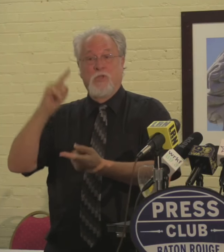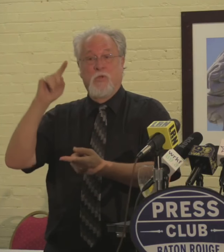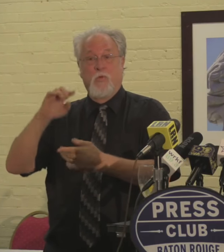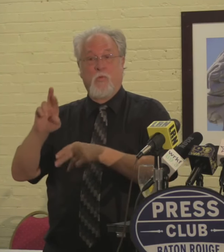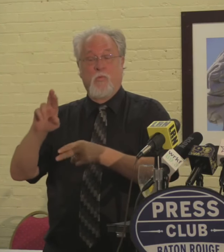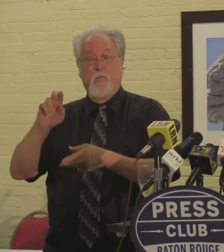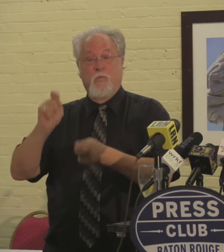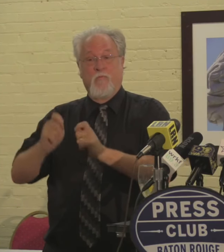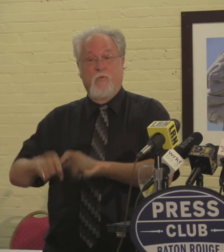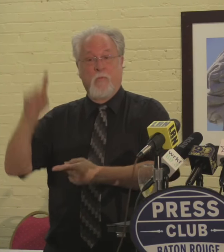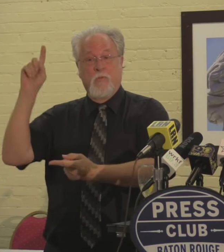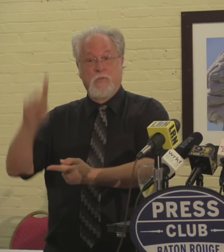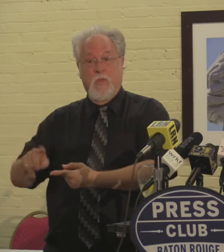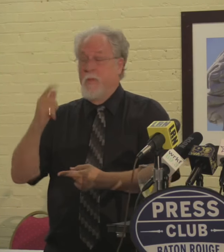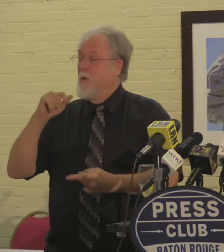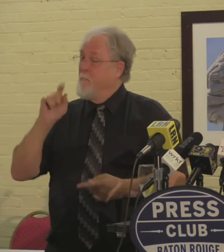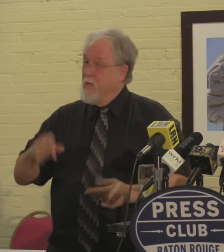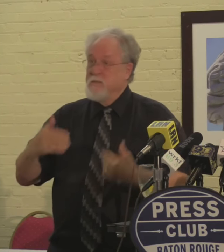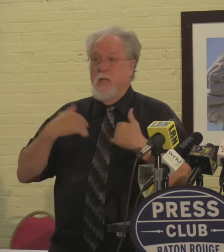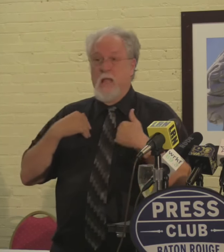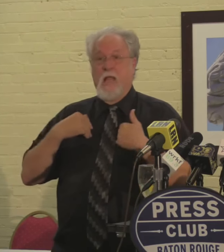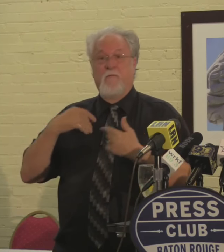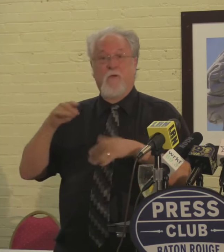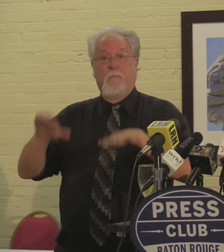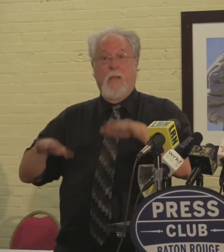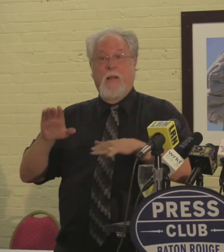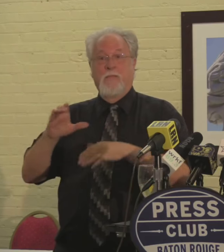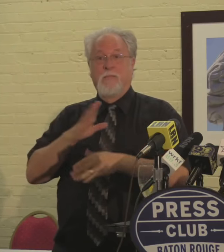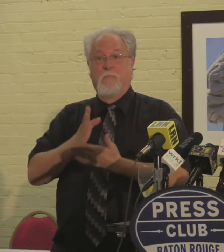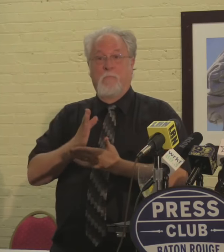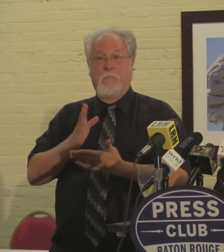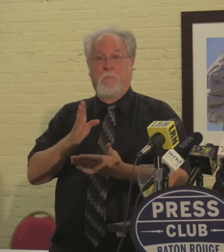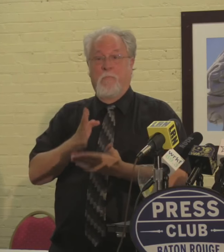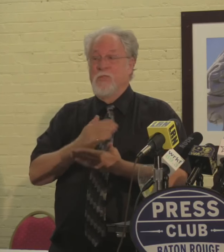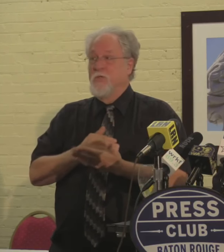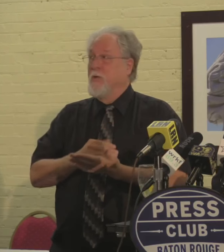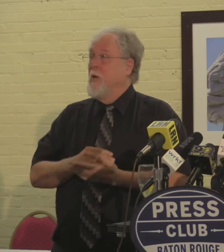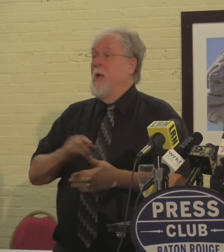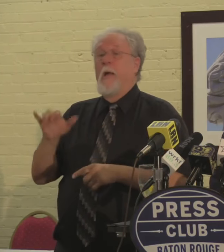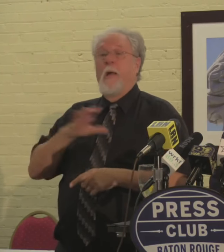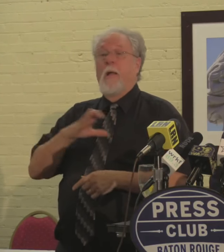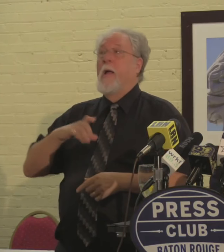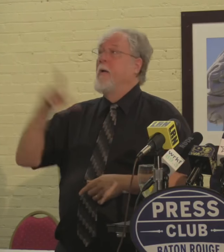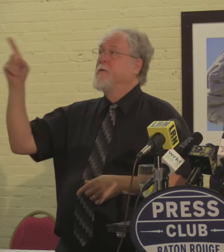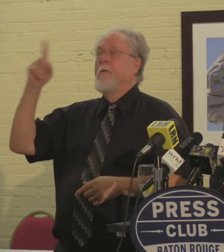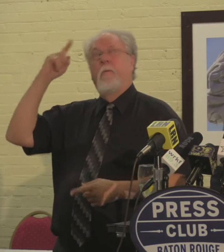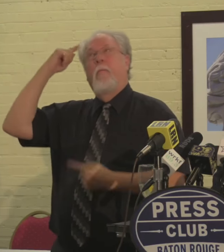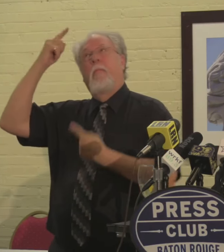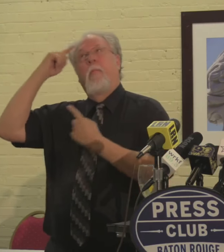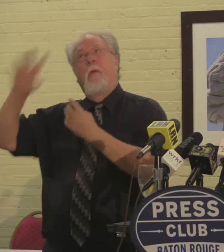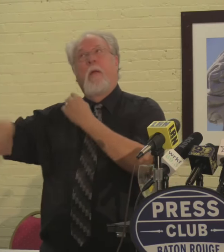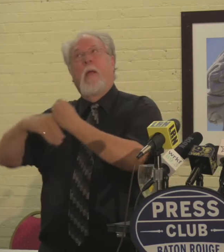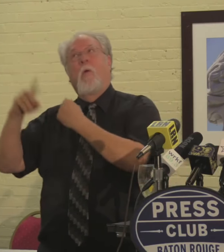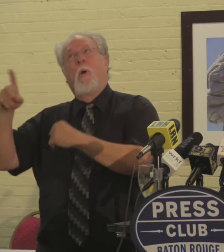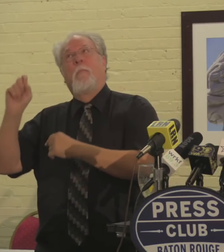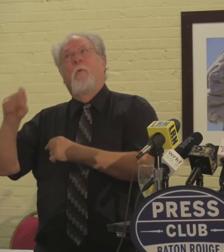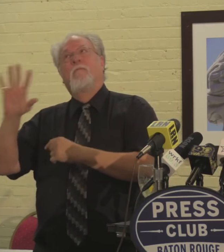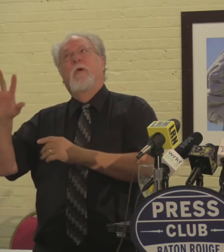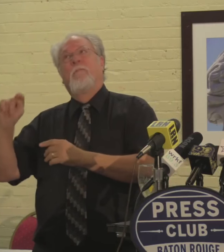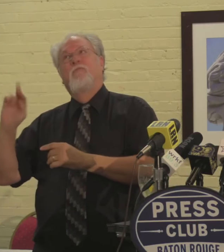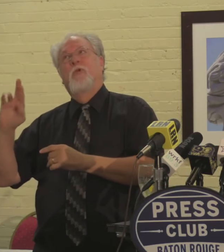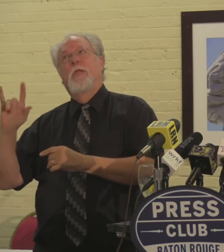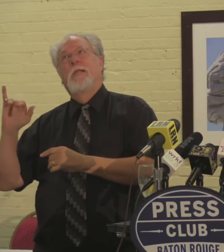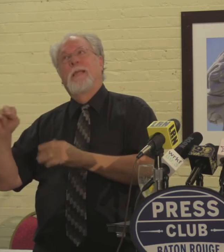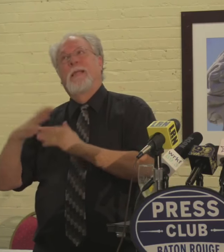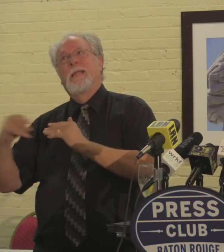to run a balanced budget. It's not like Congress, where they can contemplate a tax change that's going to add $1.5 trillion of